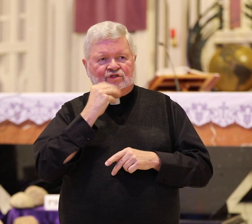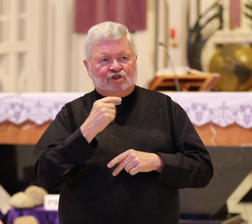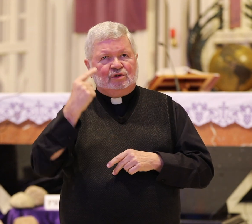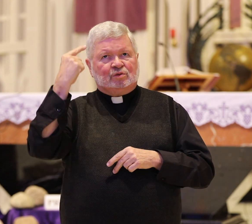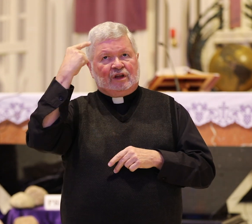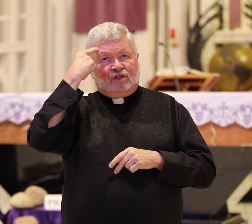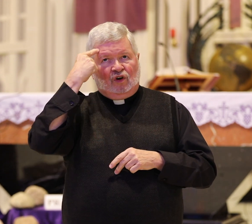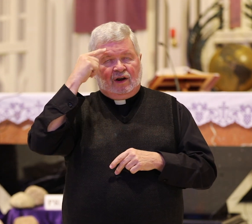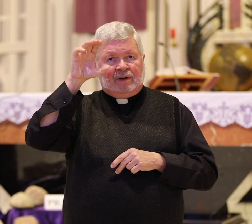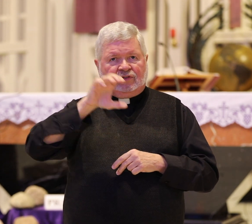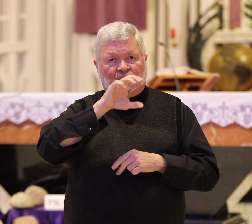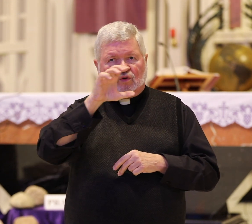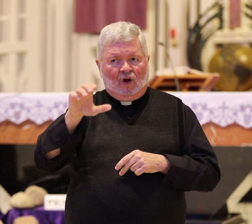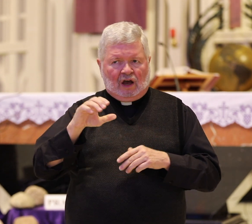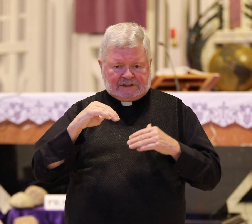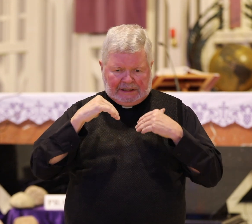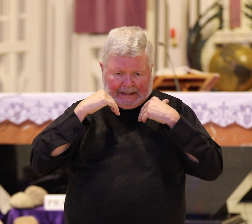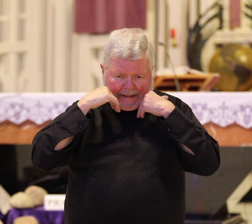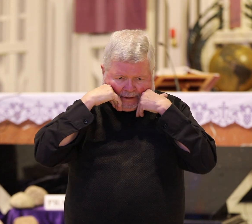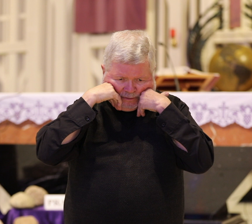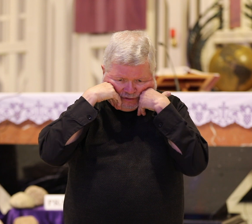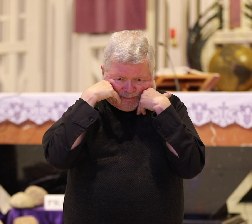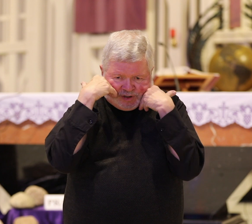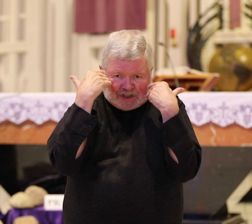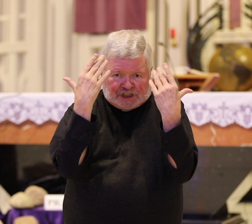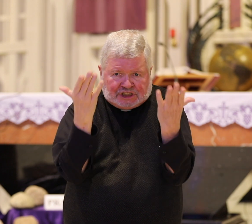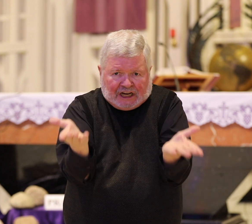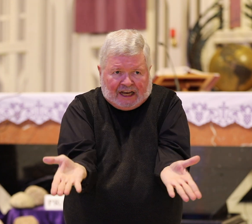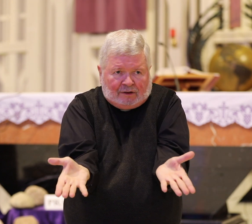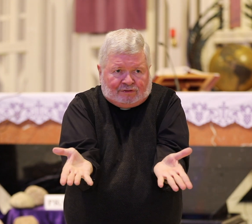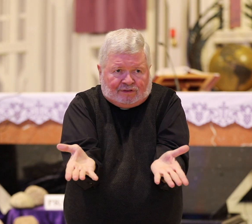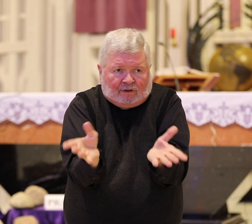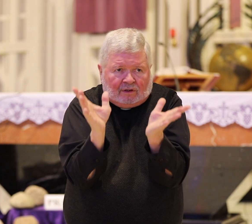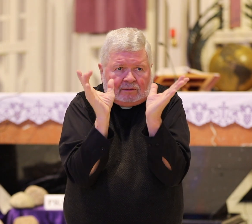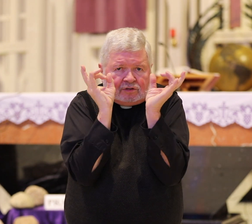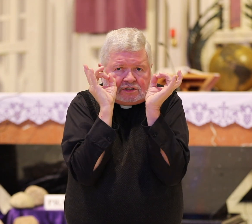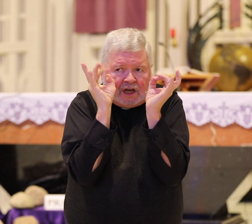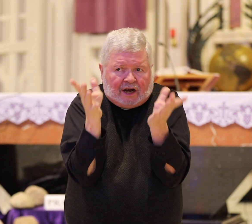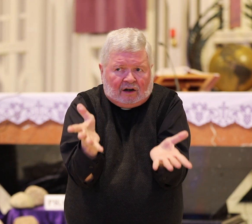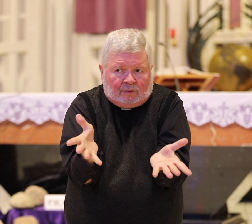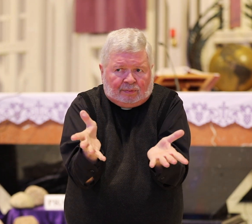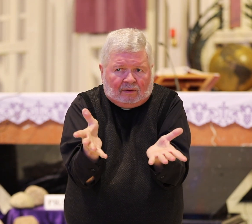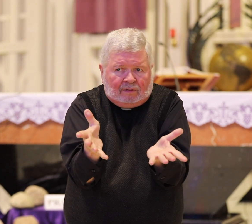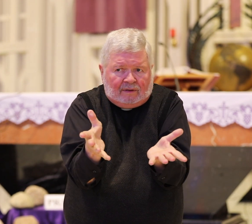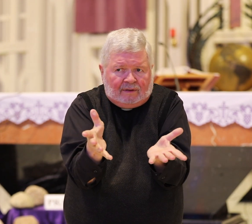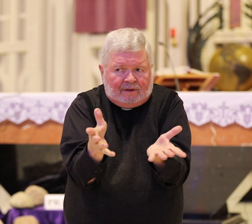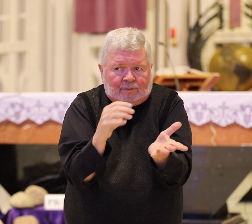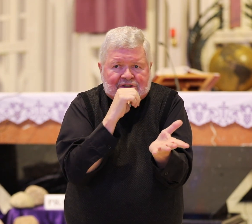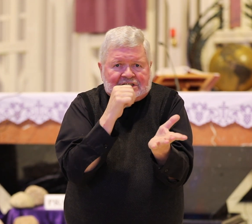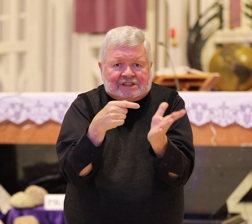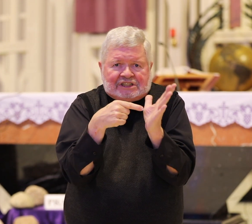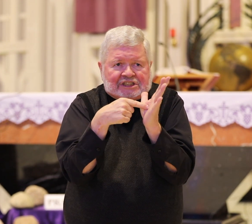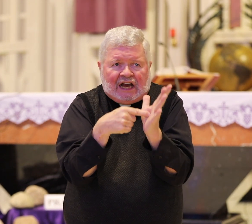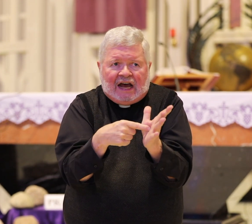Jewish, when he thought about the cross, it was something shameful. It was terrible. It wasn't a sign